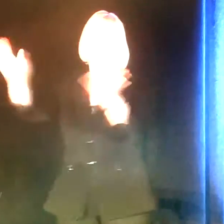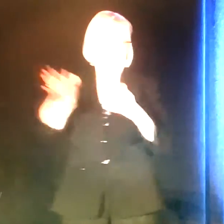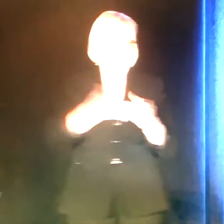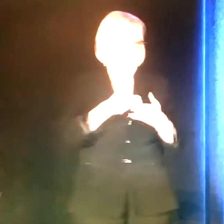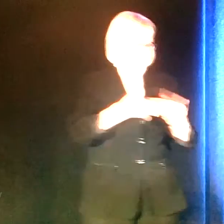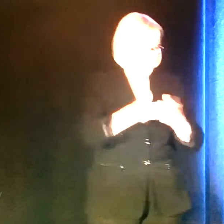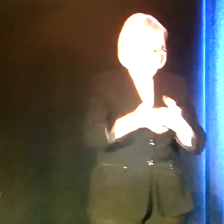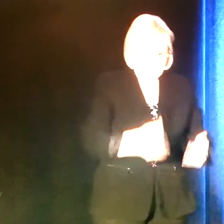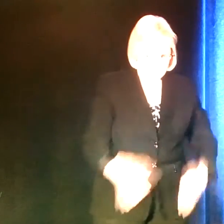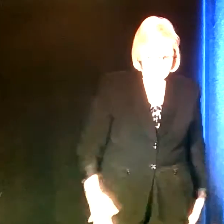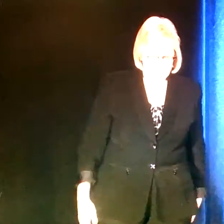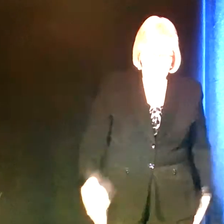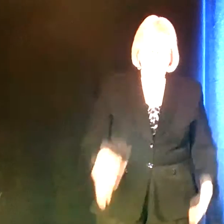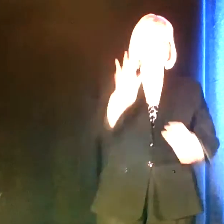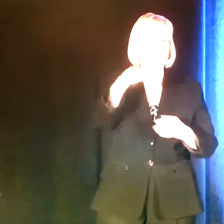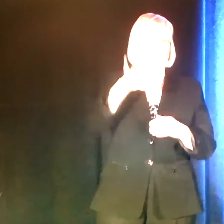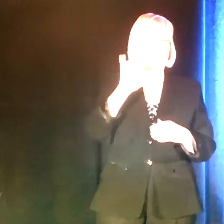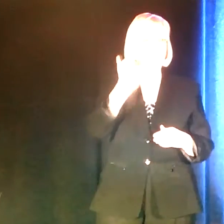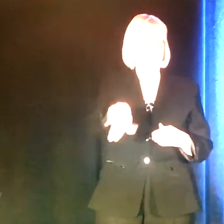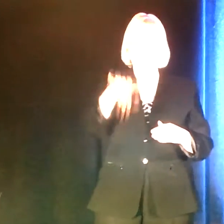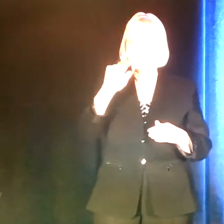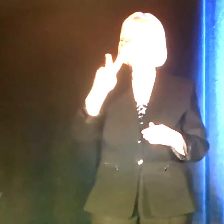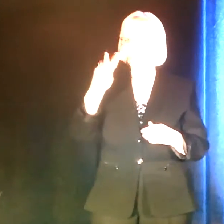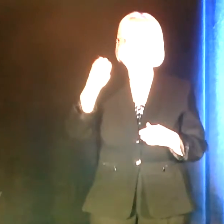There's a workshop that talks about that, but anyways.